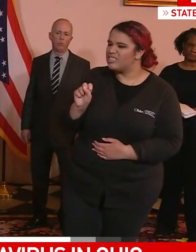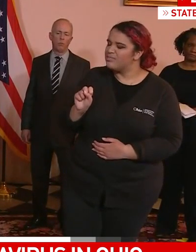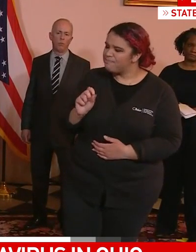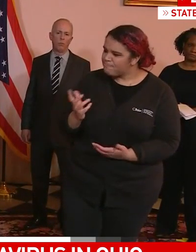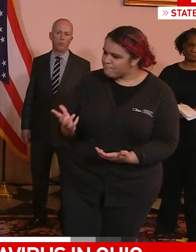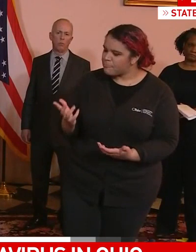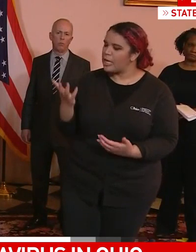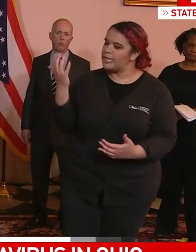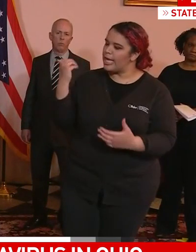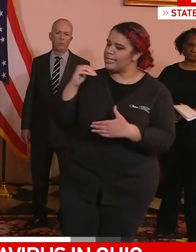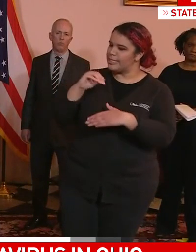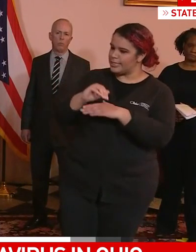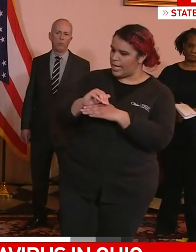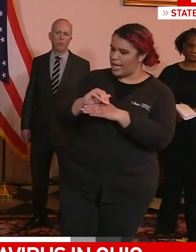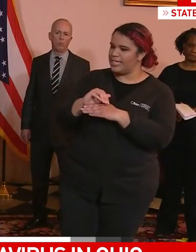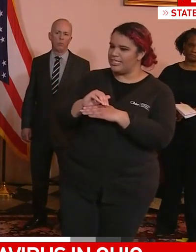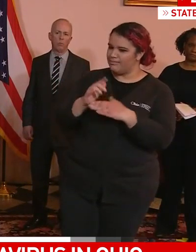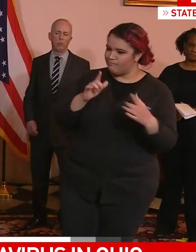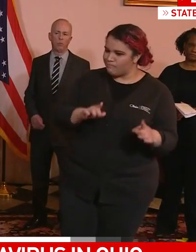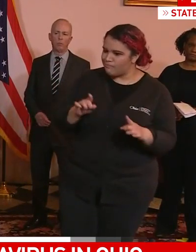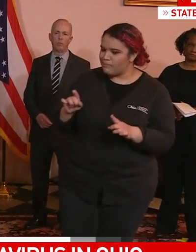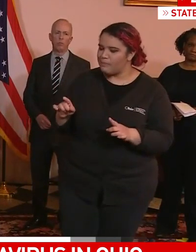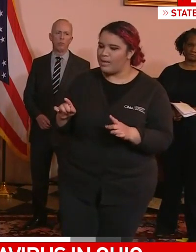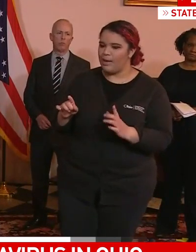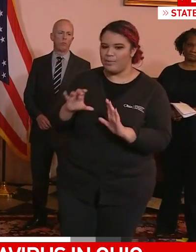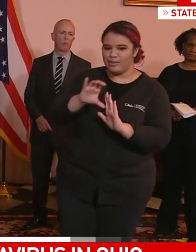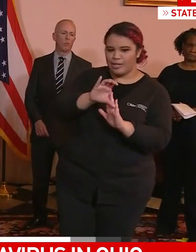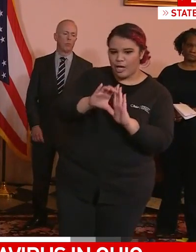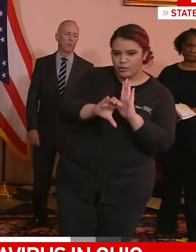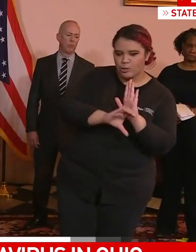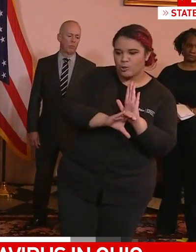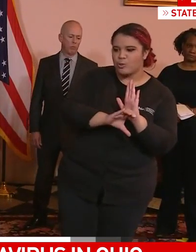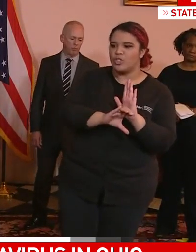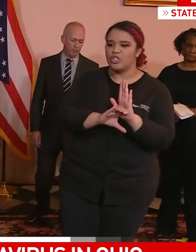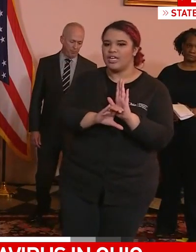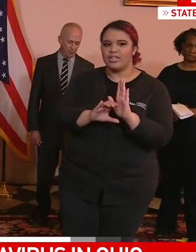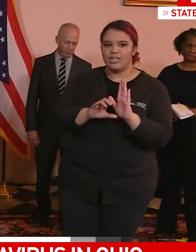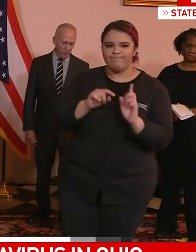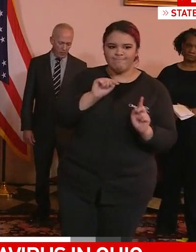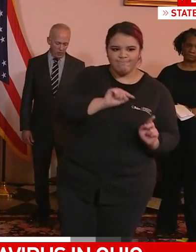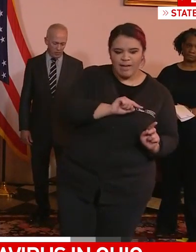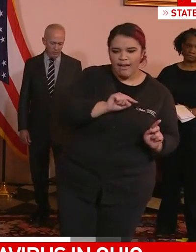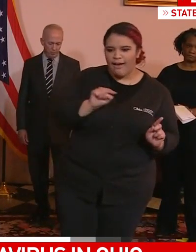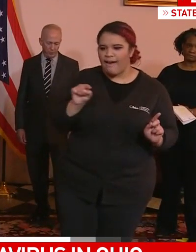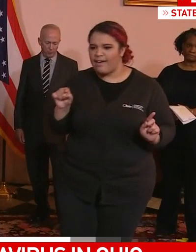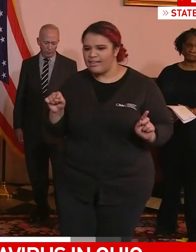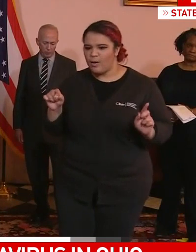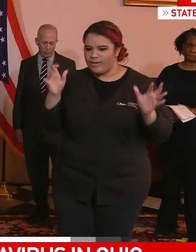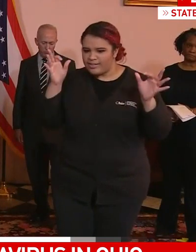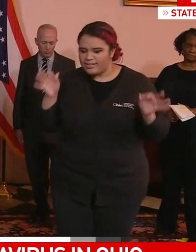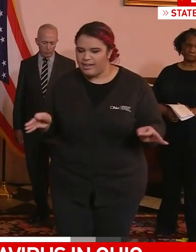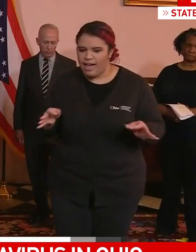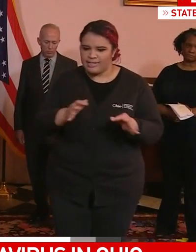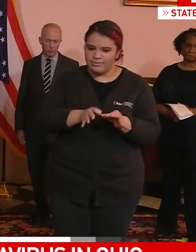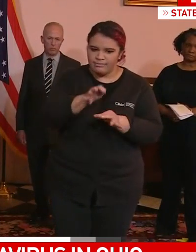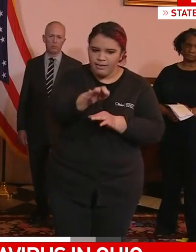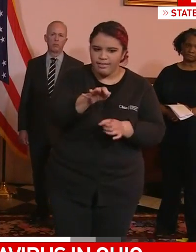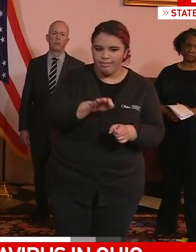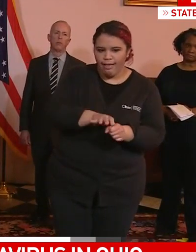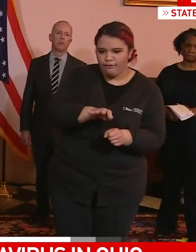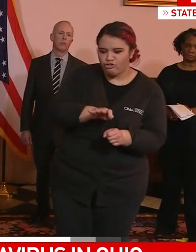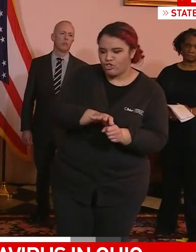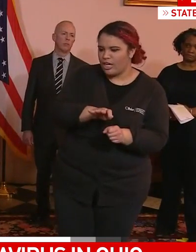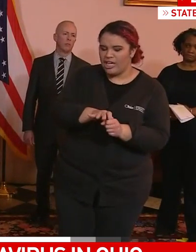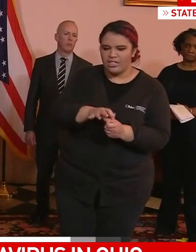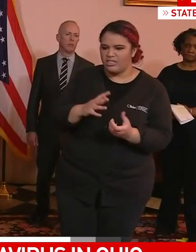the constitutionality in making that call and making that health emergency and pushing back the election. Sort of what were your options and what